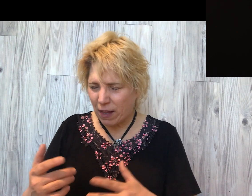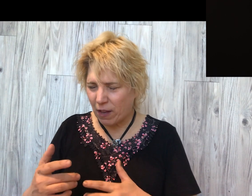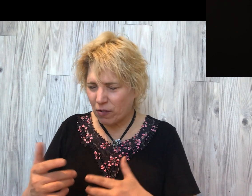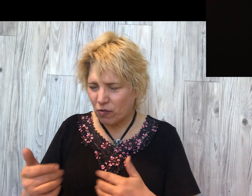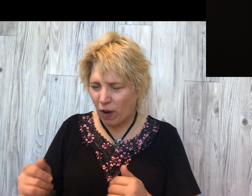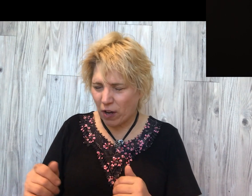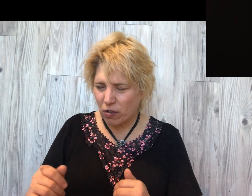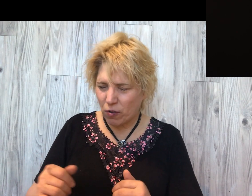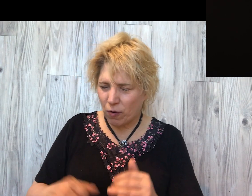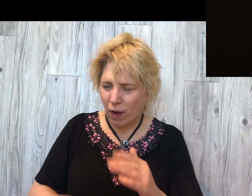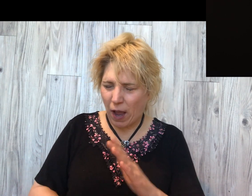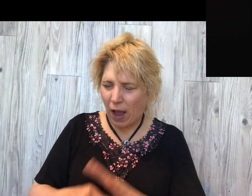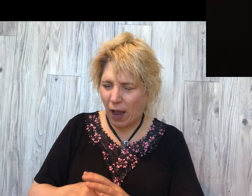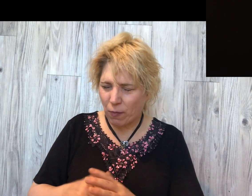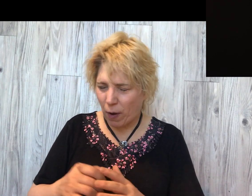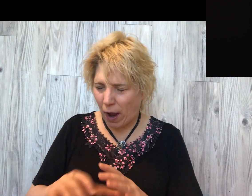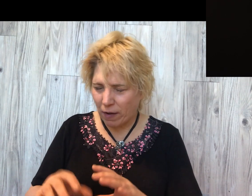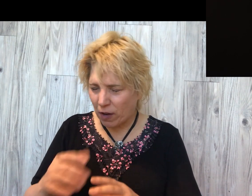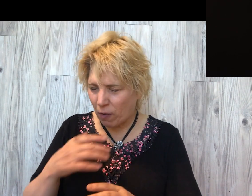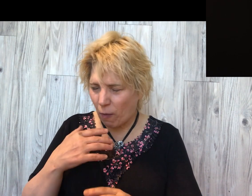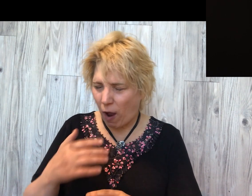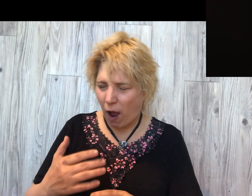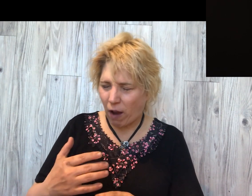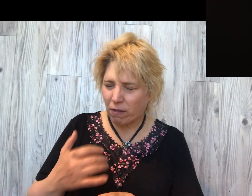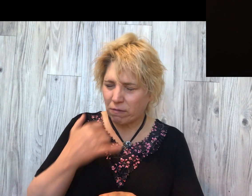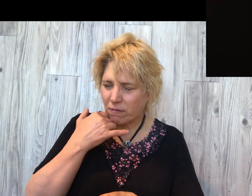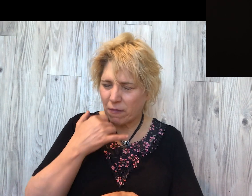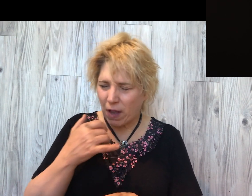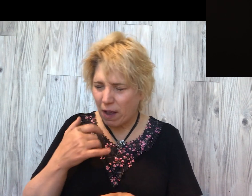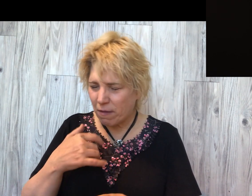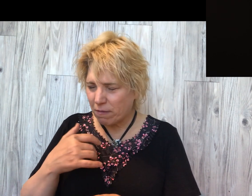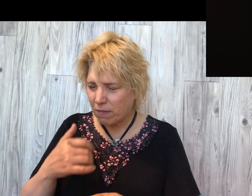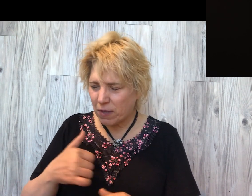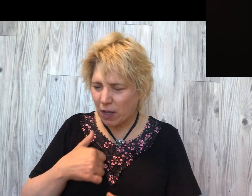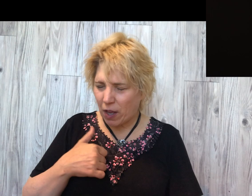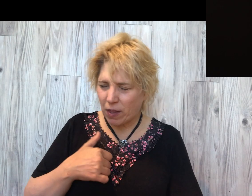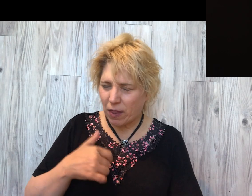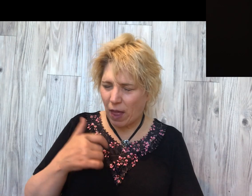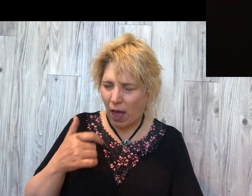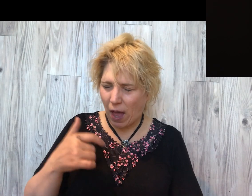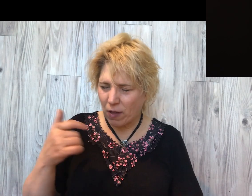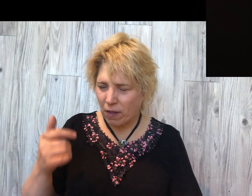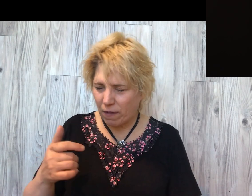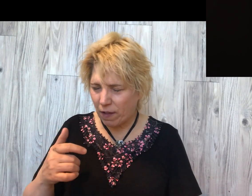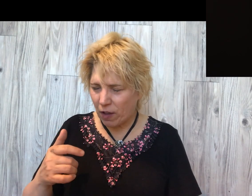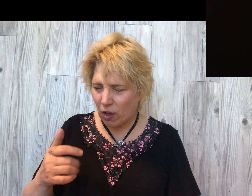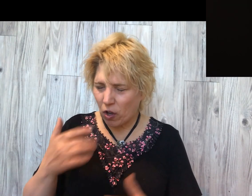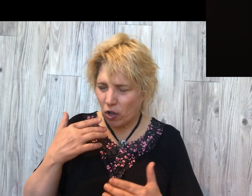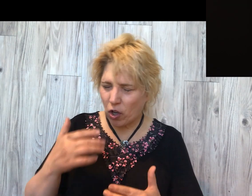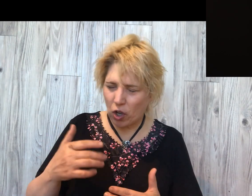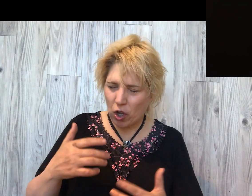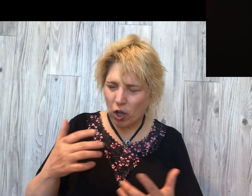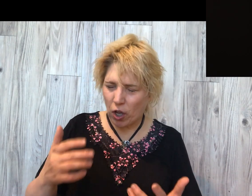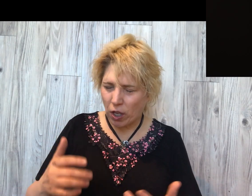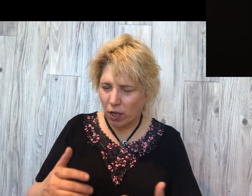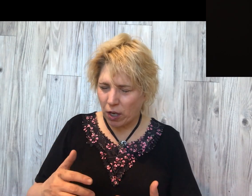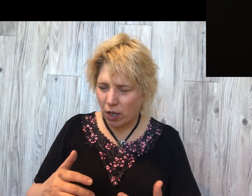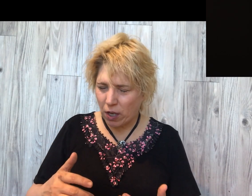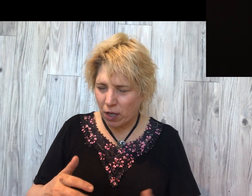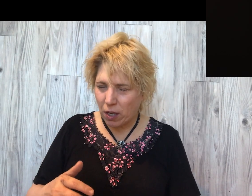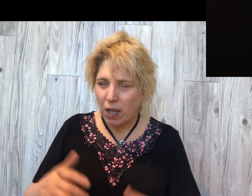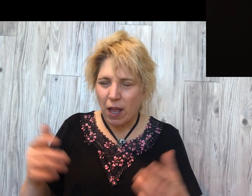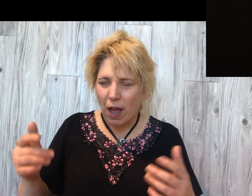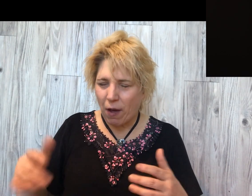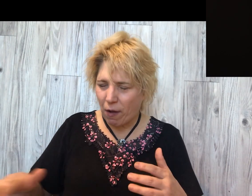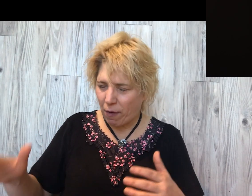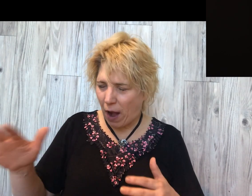tried to cover up and hide from you what I've done wrong. I'm sorry that at times I've only felt good about myself by feeling superior to other